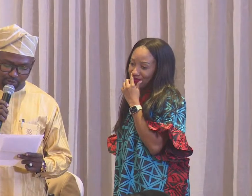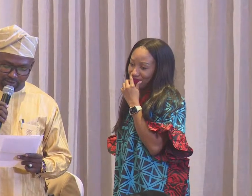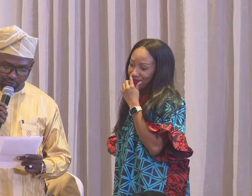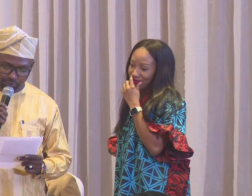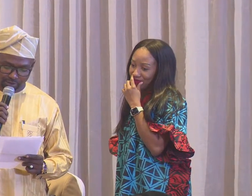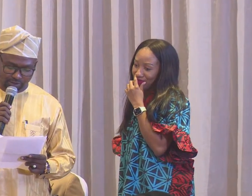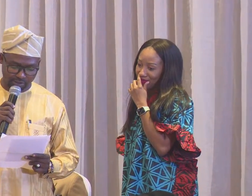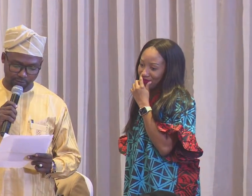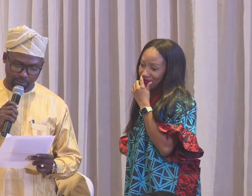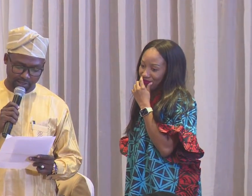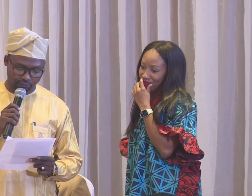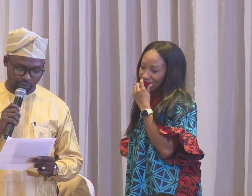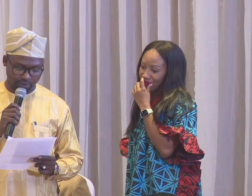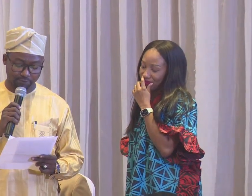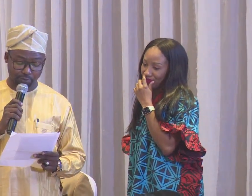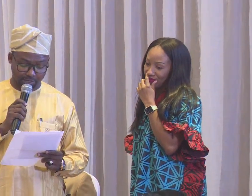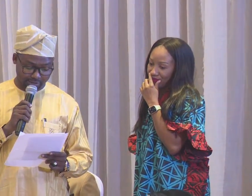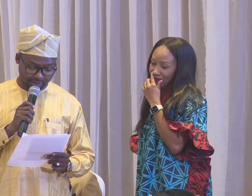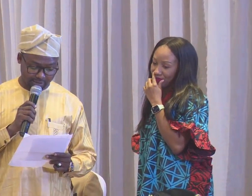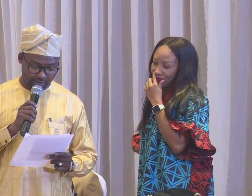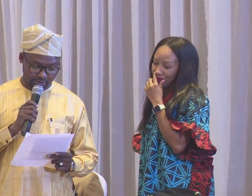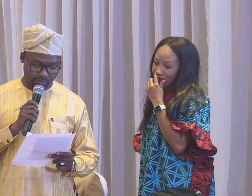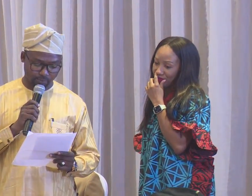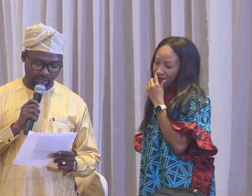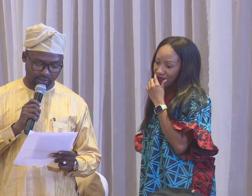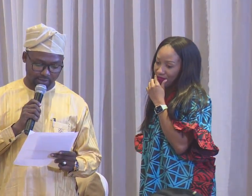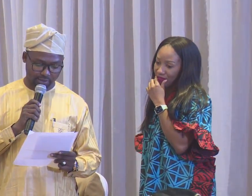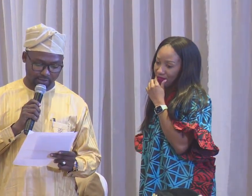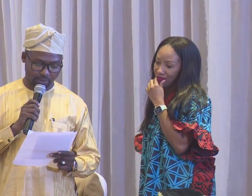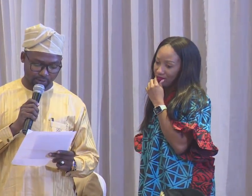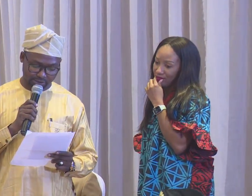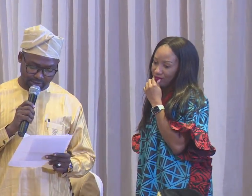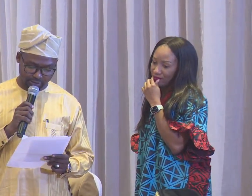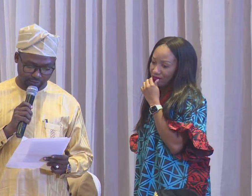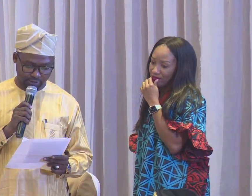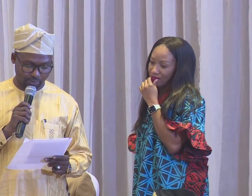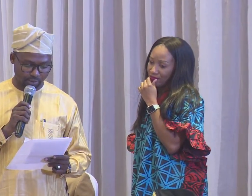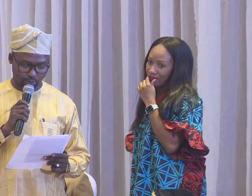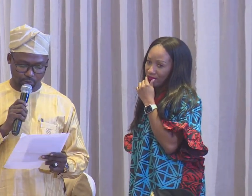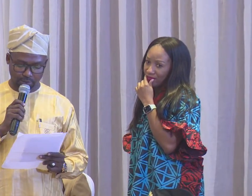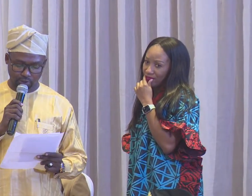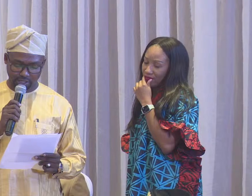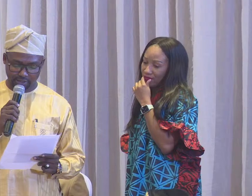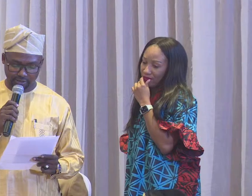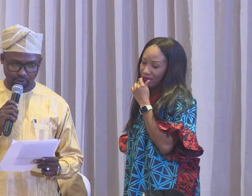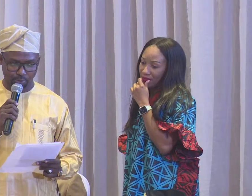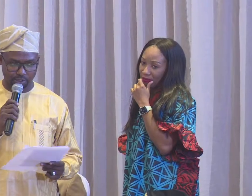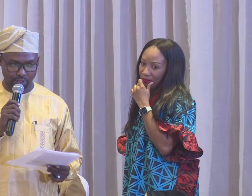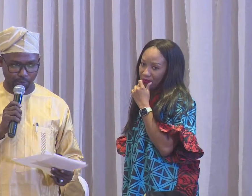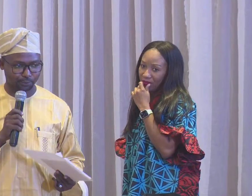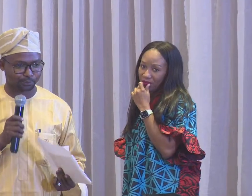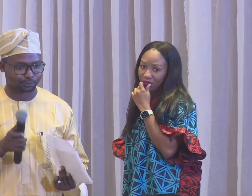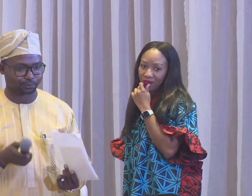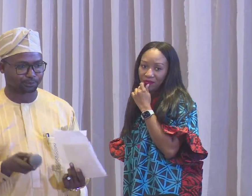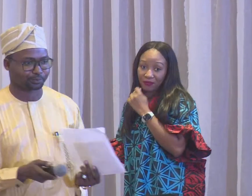Local Government Area, a former legislator at the Bauchi State House of Assembly, Honorable Abdulkadir Umar Dew.